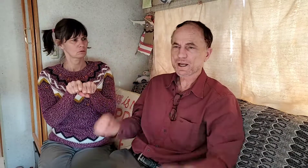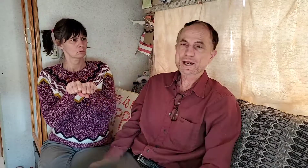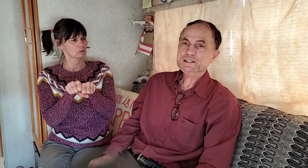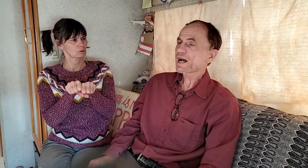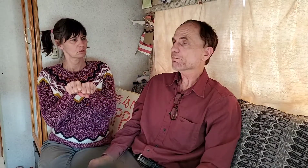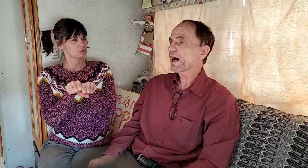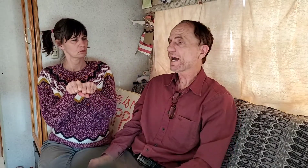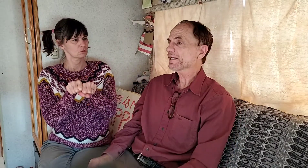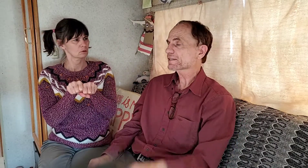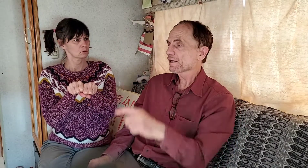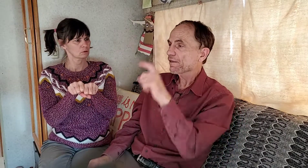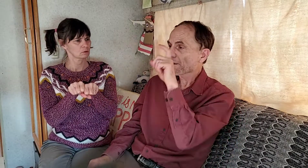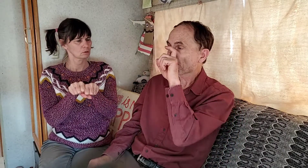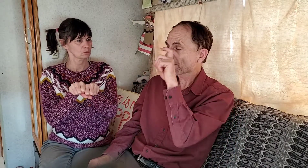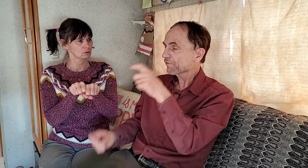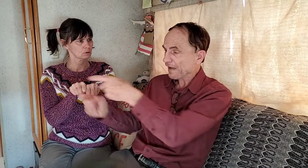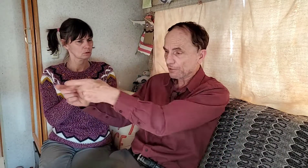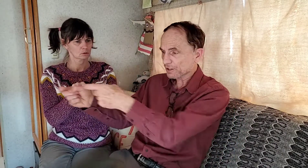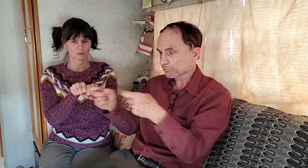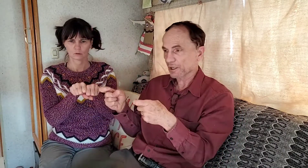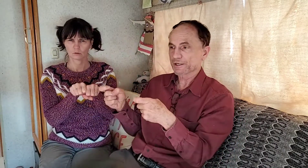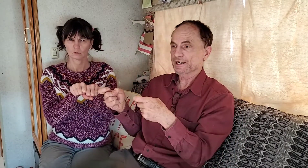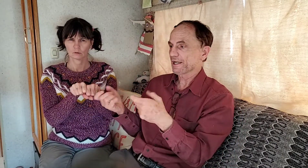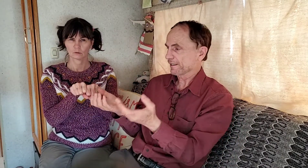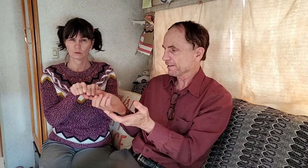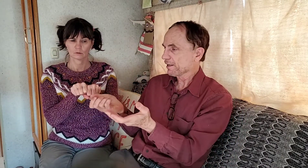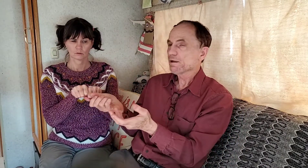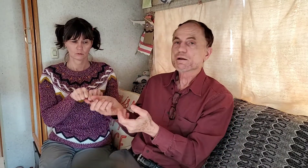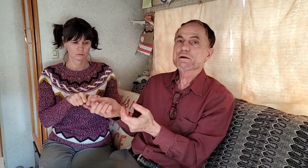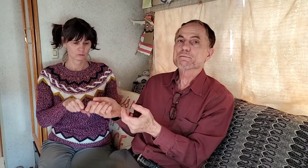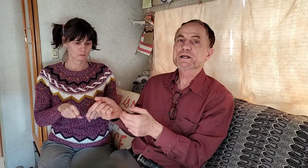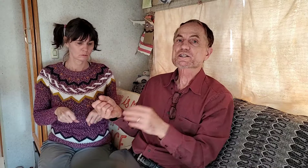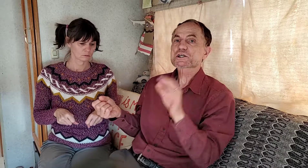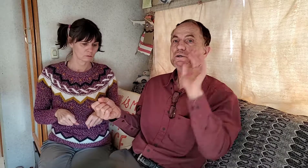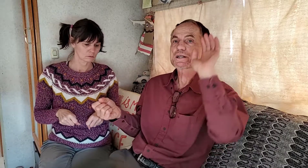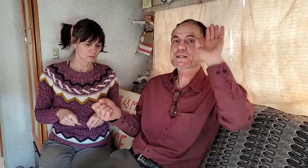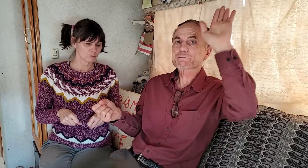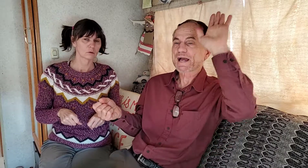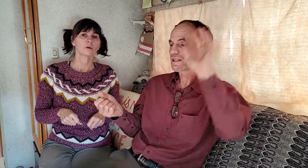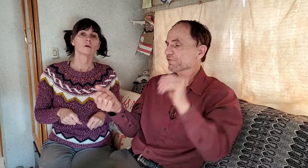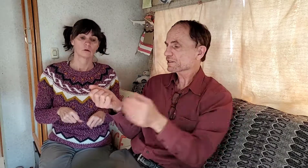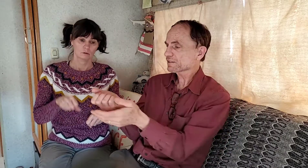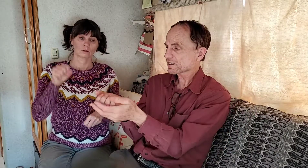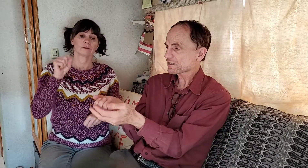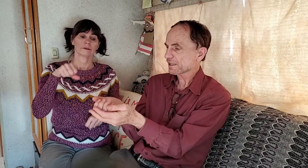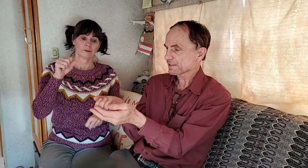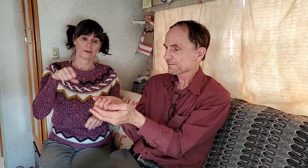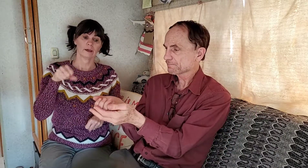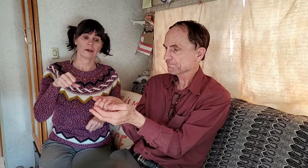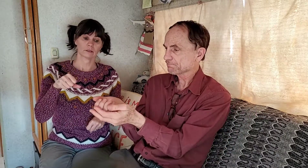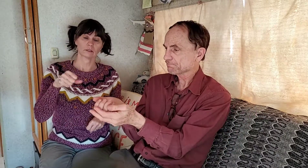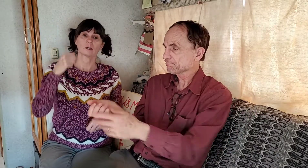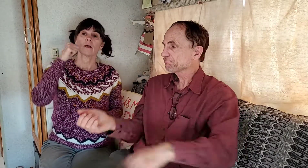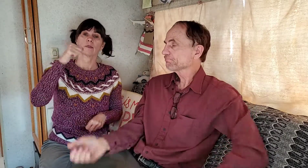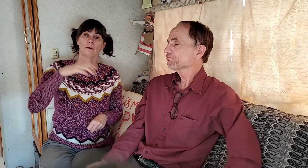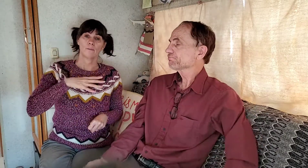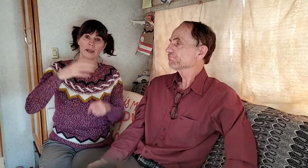It's not mine. It's the Falcon brought it in. But it certainly is magnificent, isn't it? Yes. The maiden